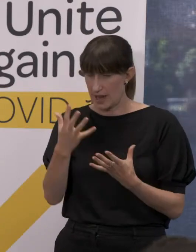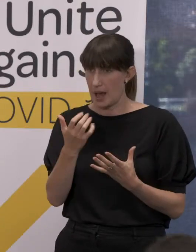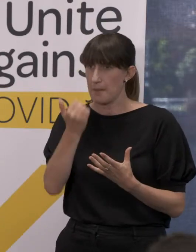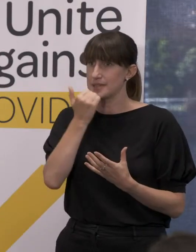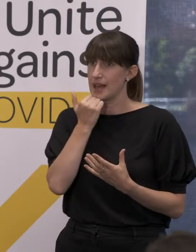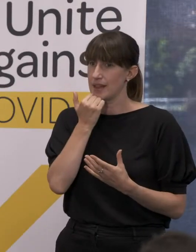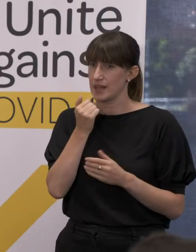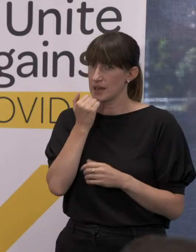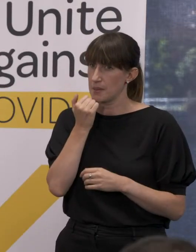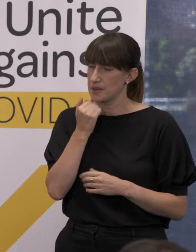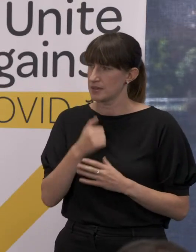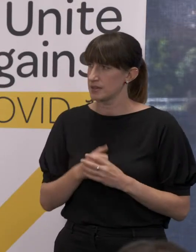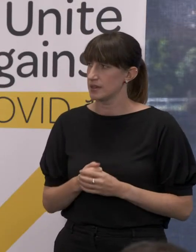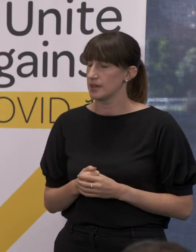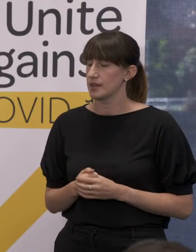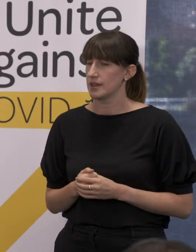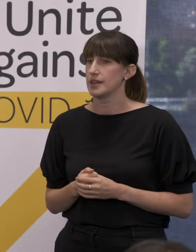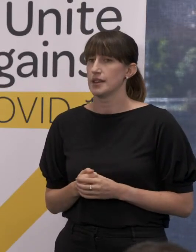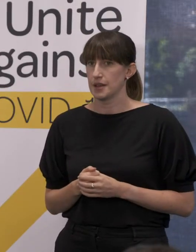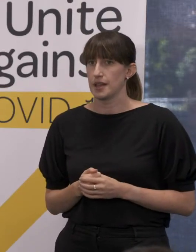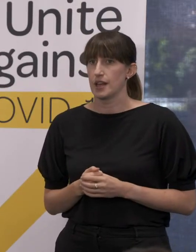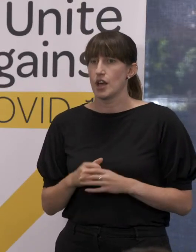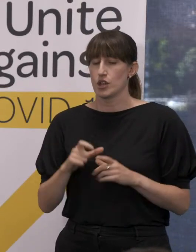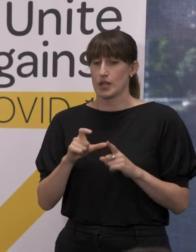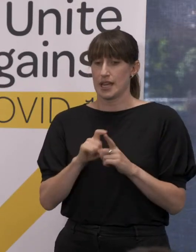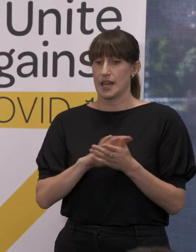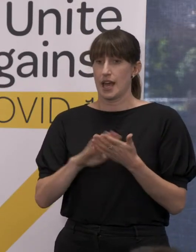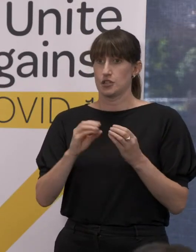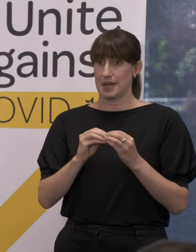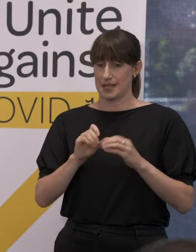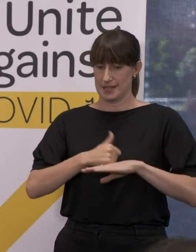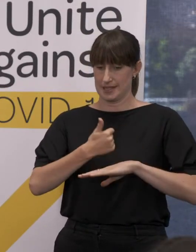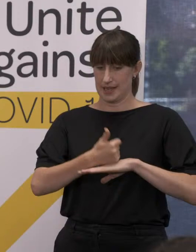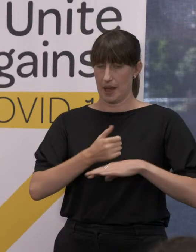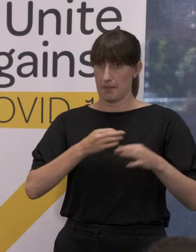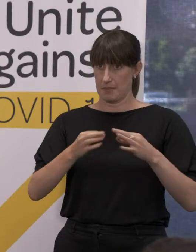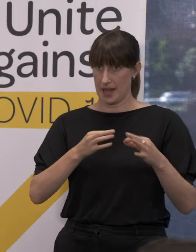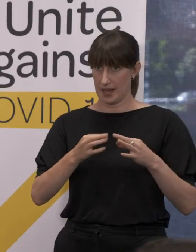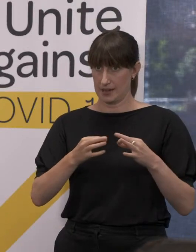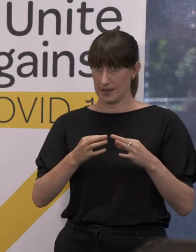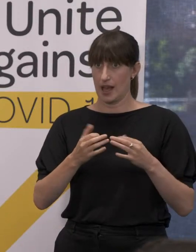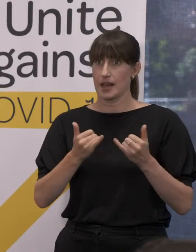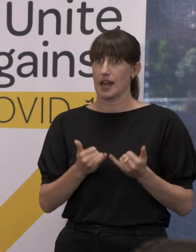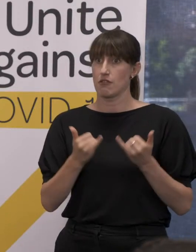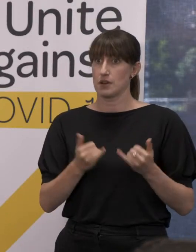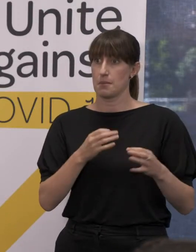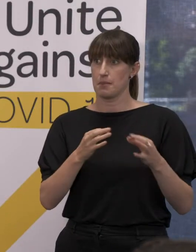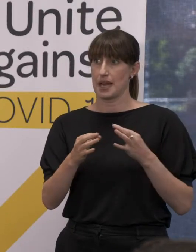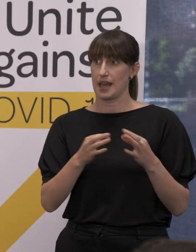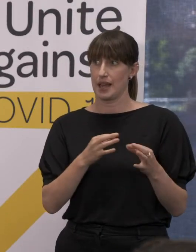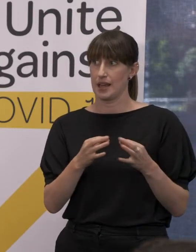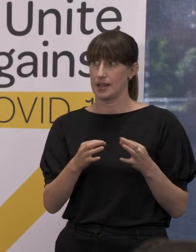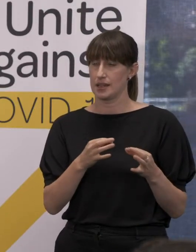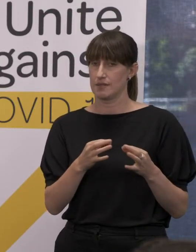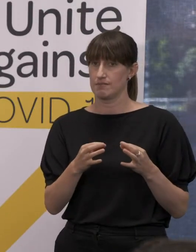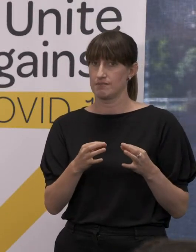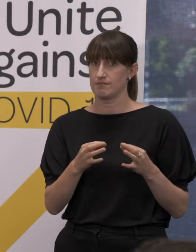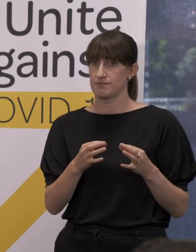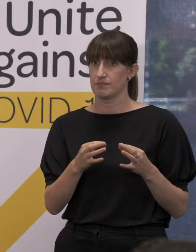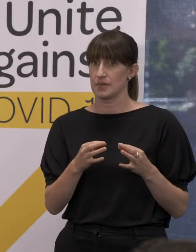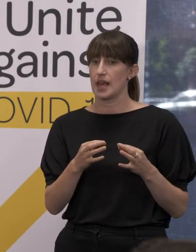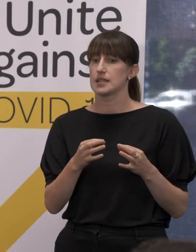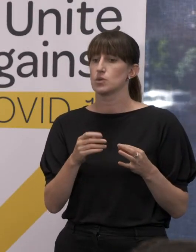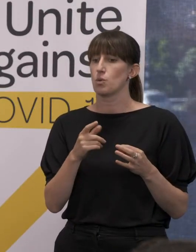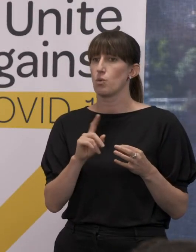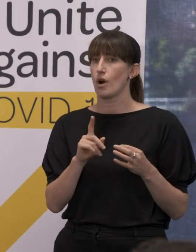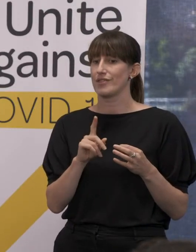each actually, the DHB's put in a plan. As I said, the current plans they're operating on were the ones they put in a few weeks ago that took